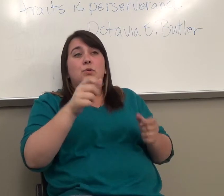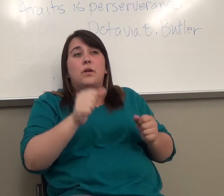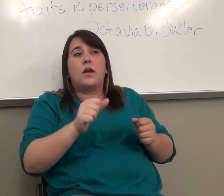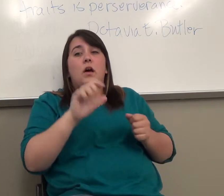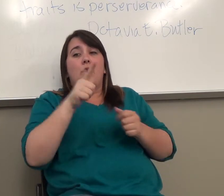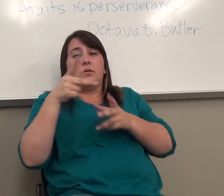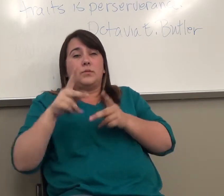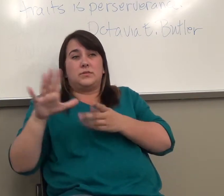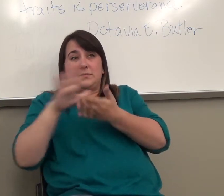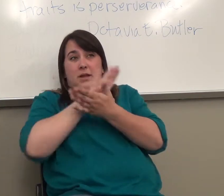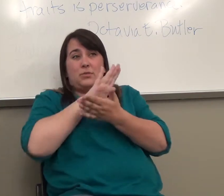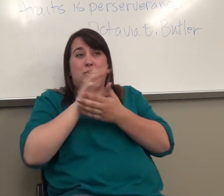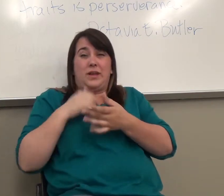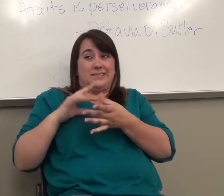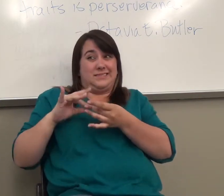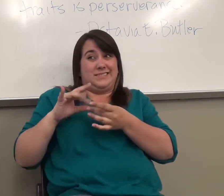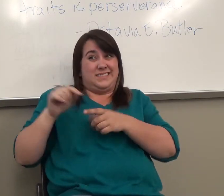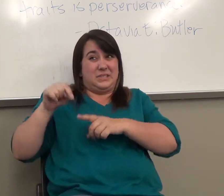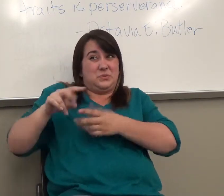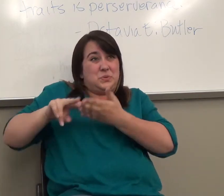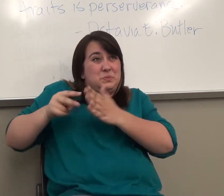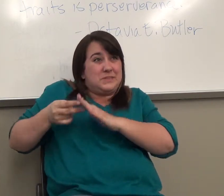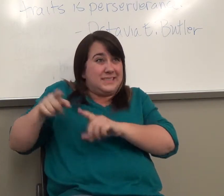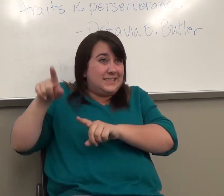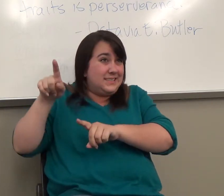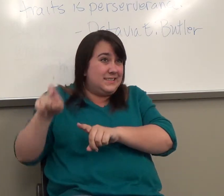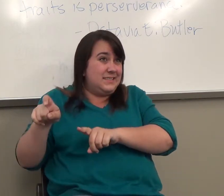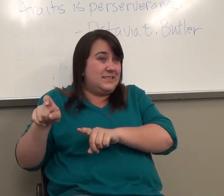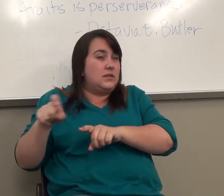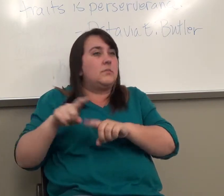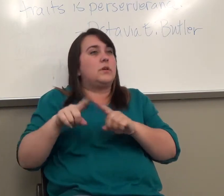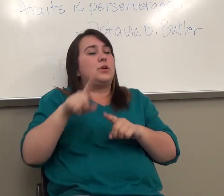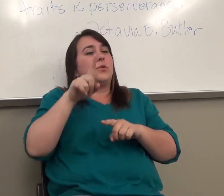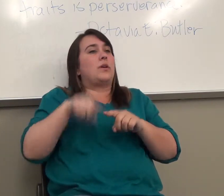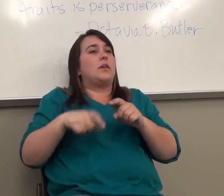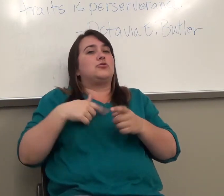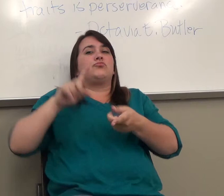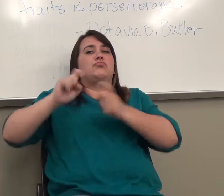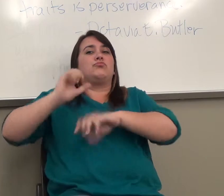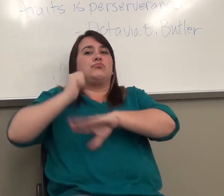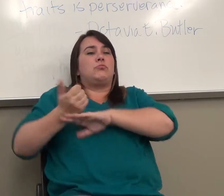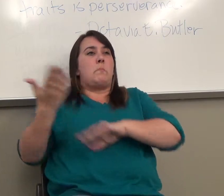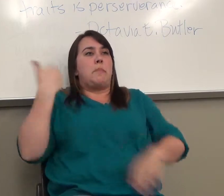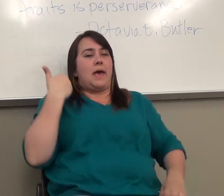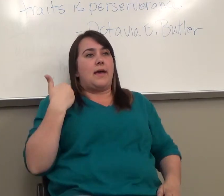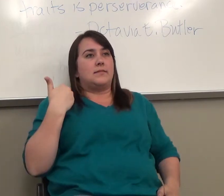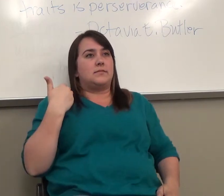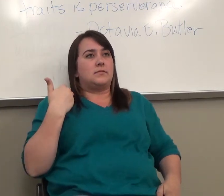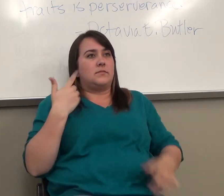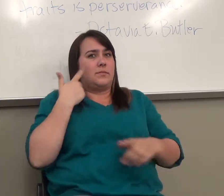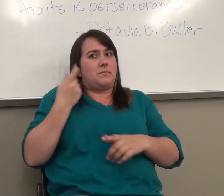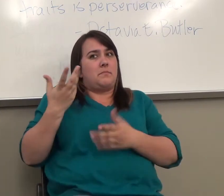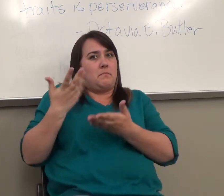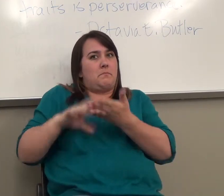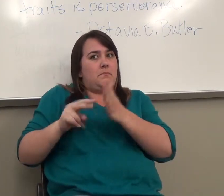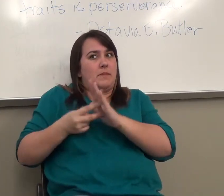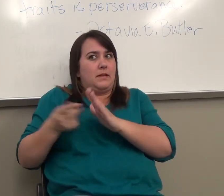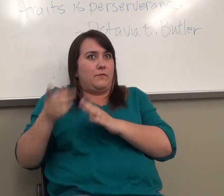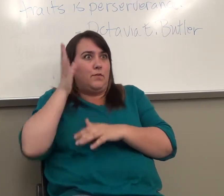you can't just go in and change it to past. Okay? Okay, so what does